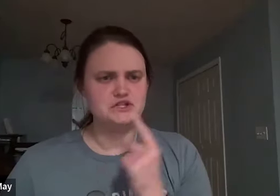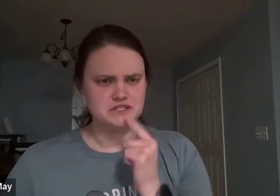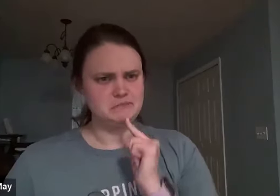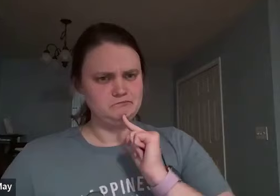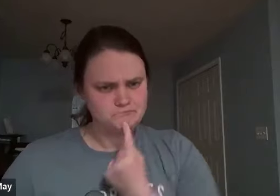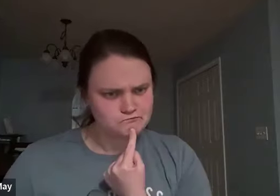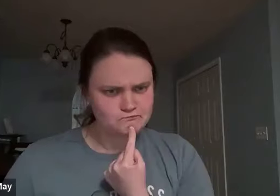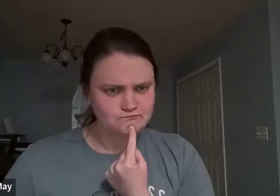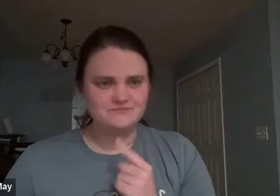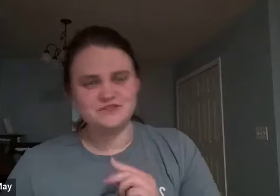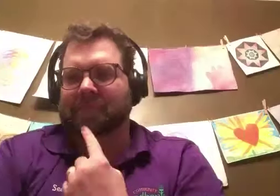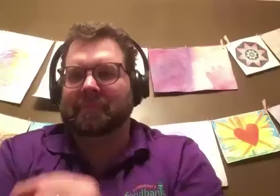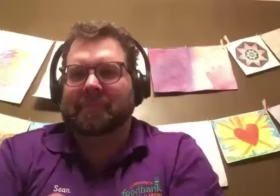Usually it's like, with that.